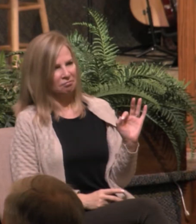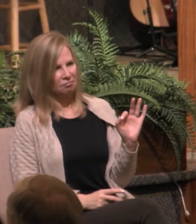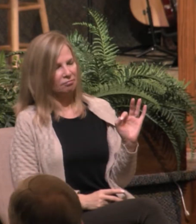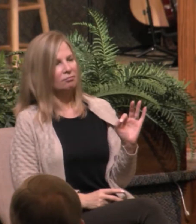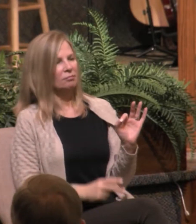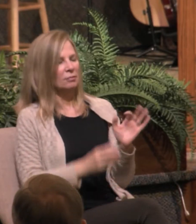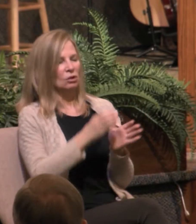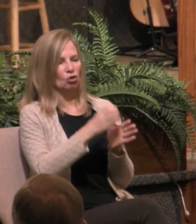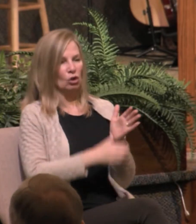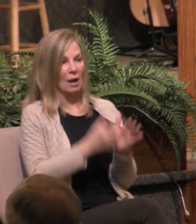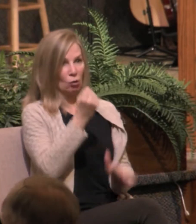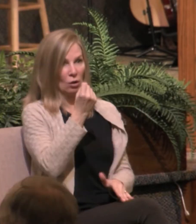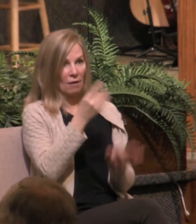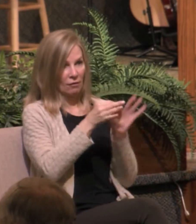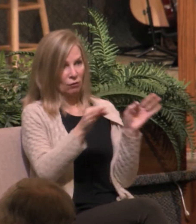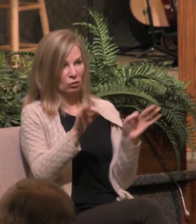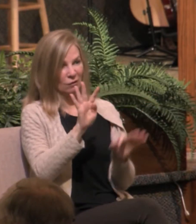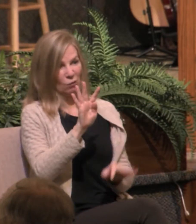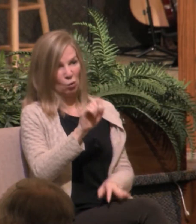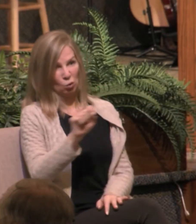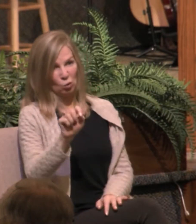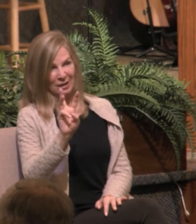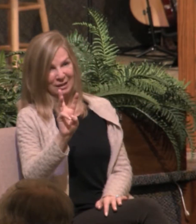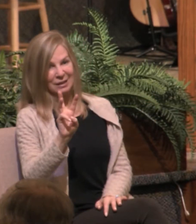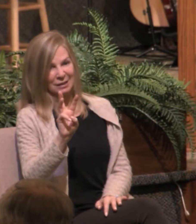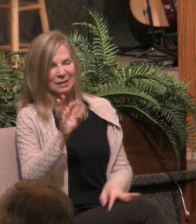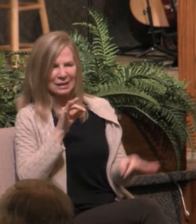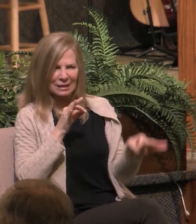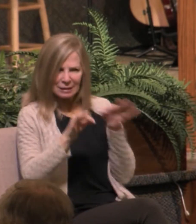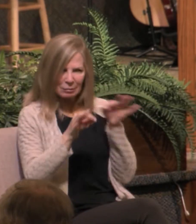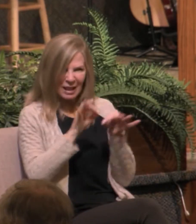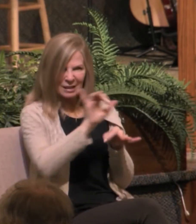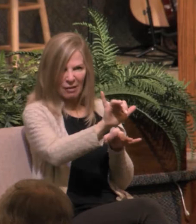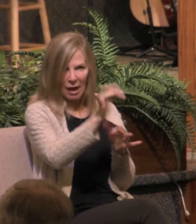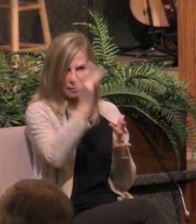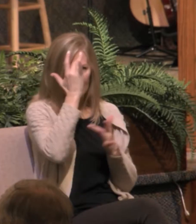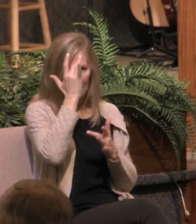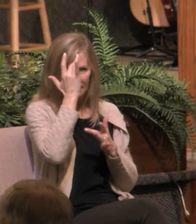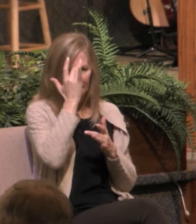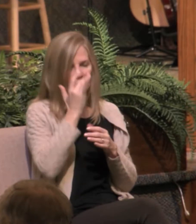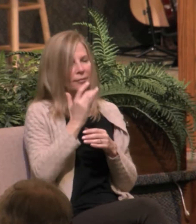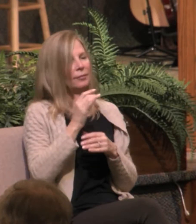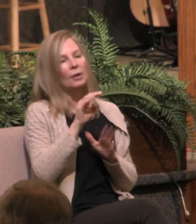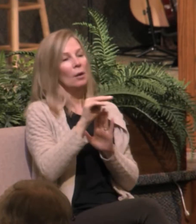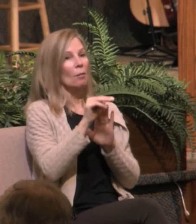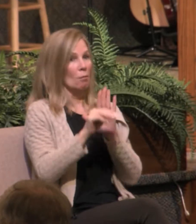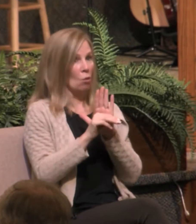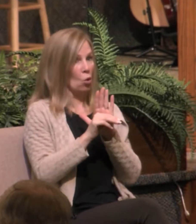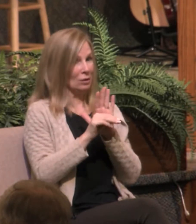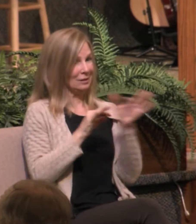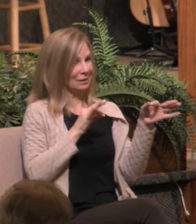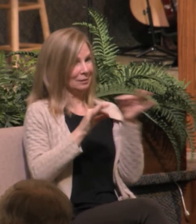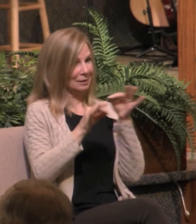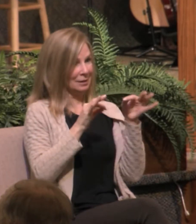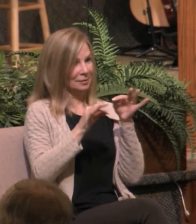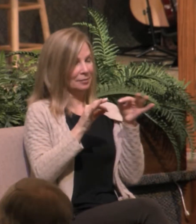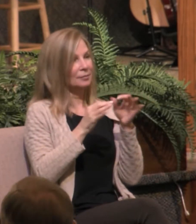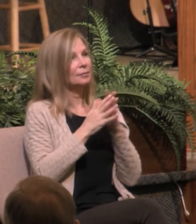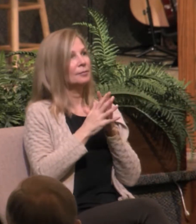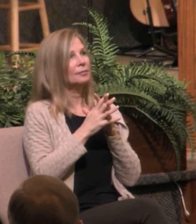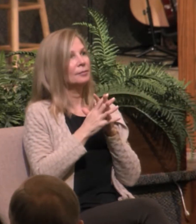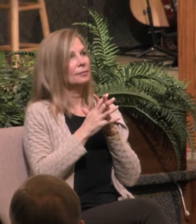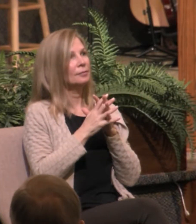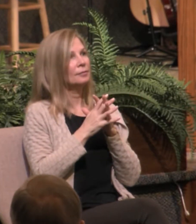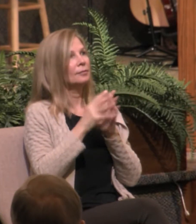Exodus 11, verses 4 to 6 summarizes what that 10th plague would be like. Moses says, Exodus 11, beginning of